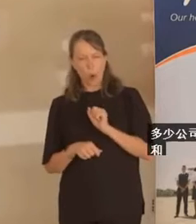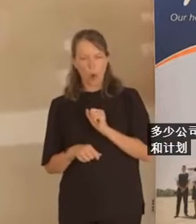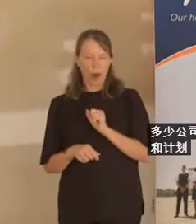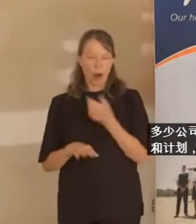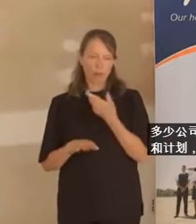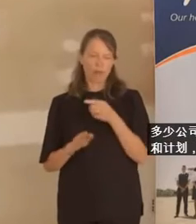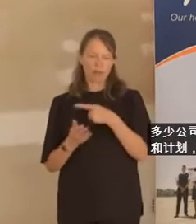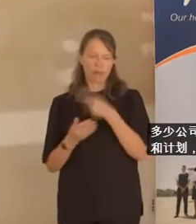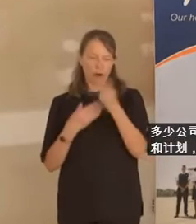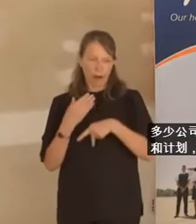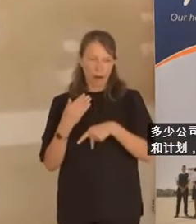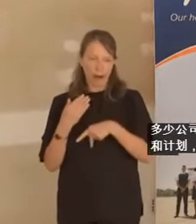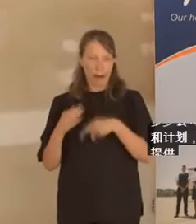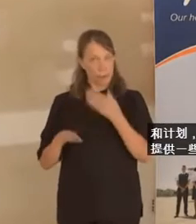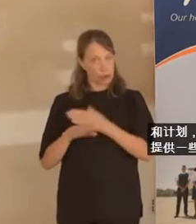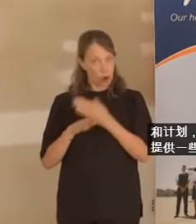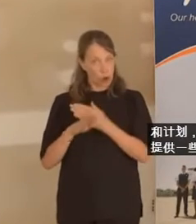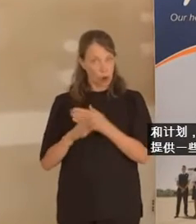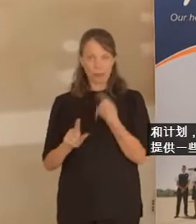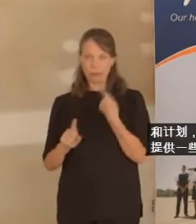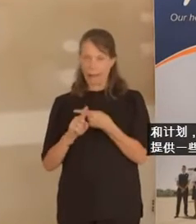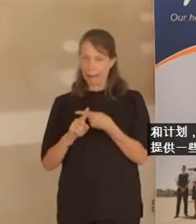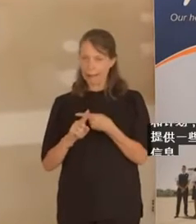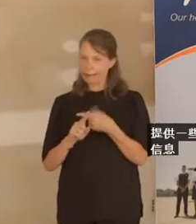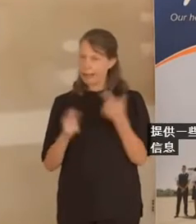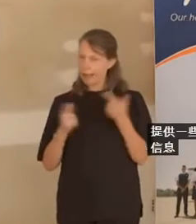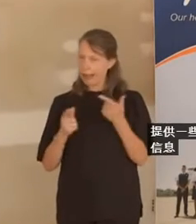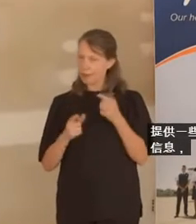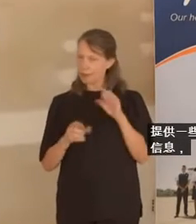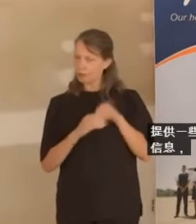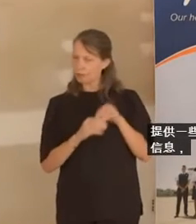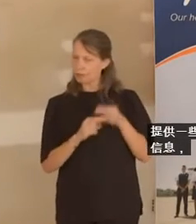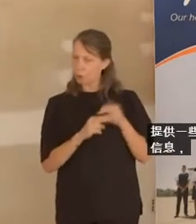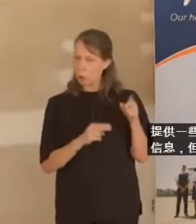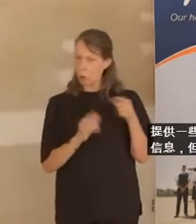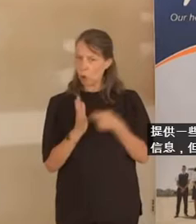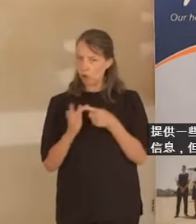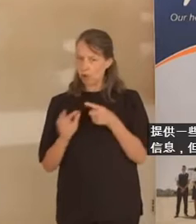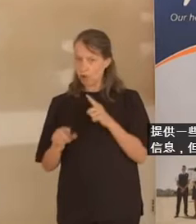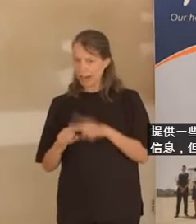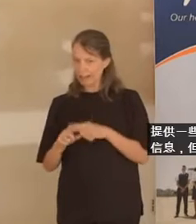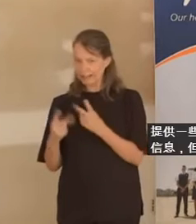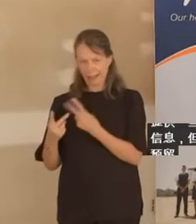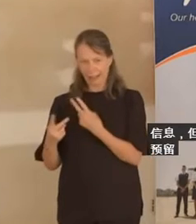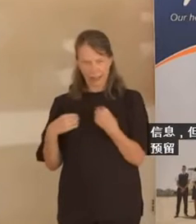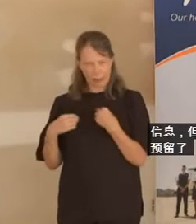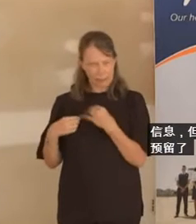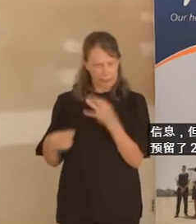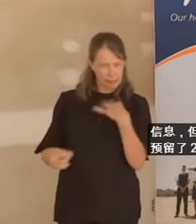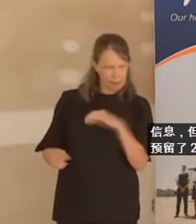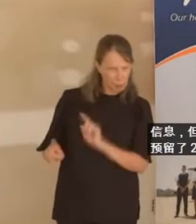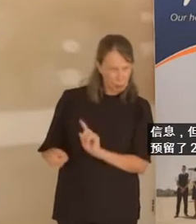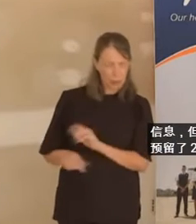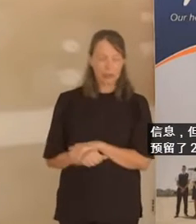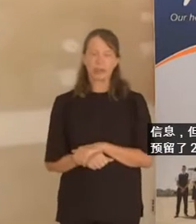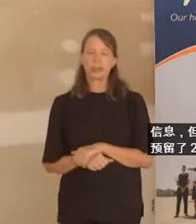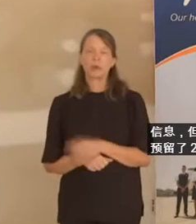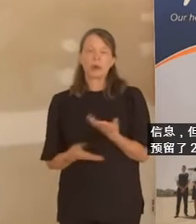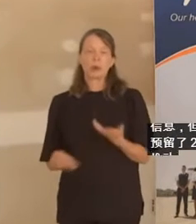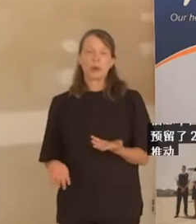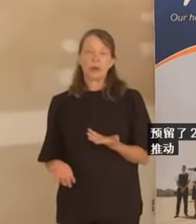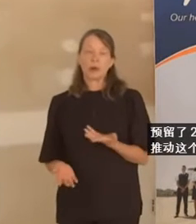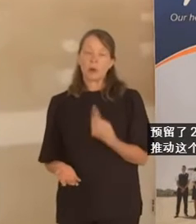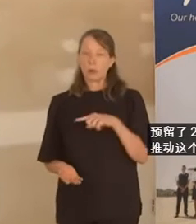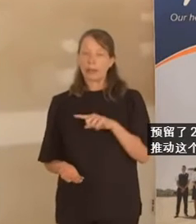Jobs Plus program? Well, I'll get Stuart to provide some further information in relation to that. But we set aside $250 million to